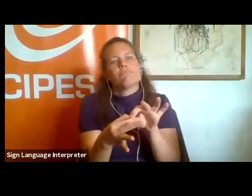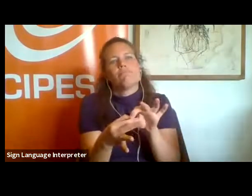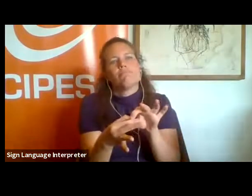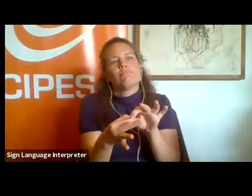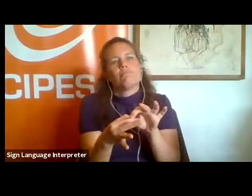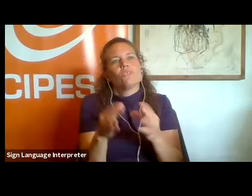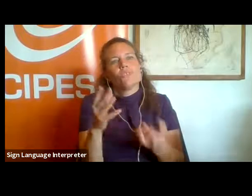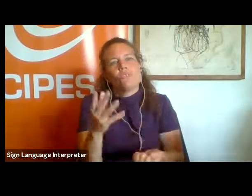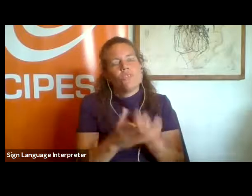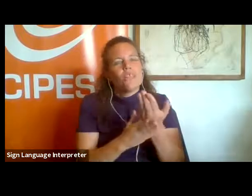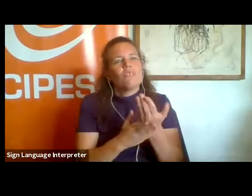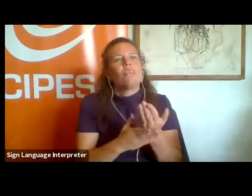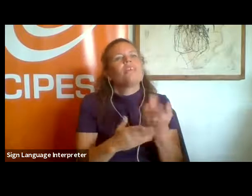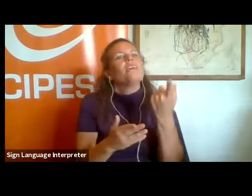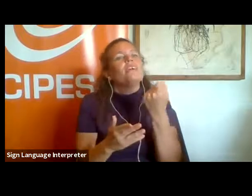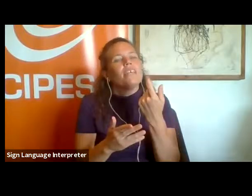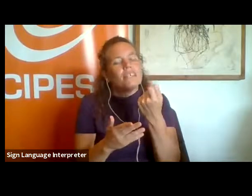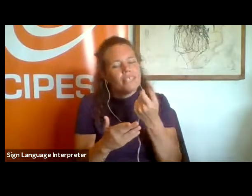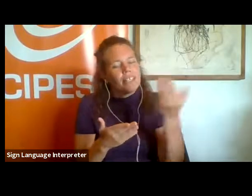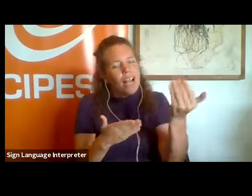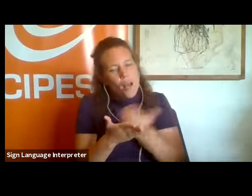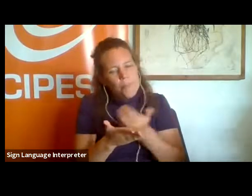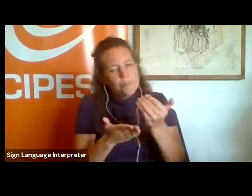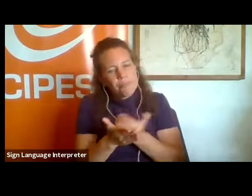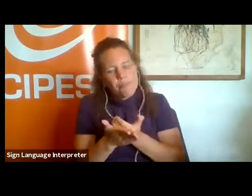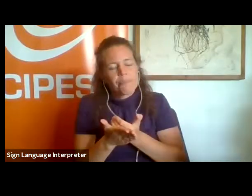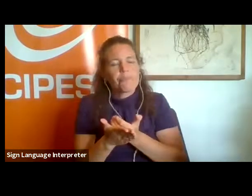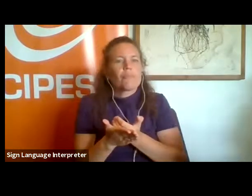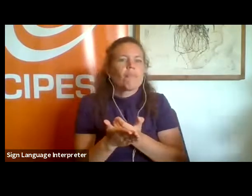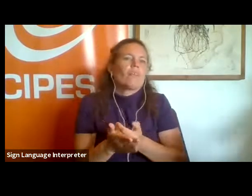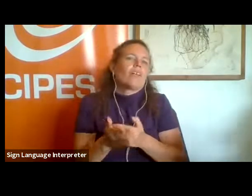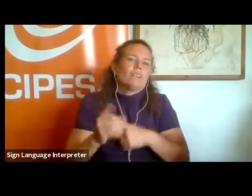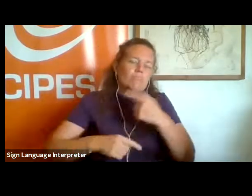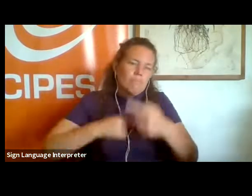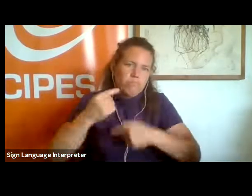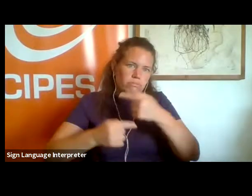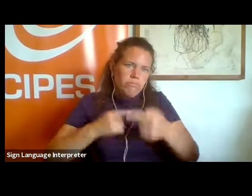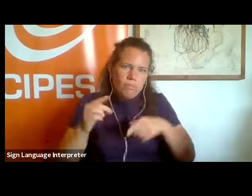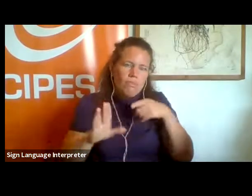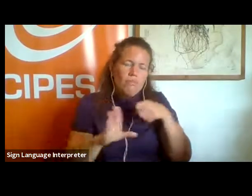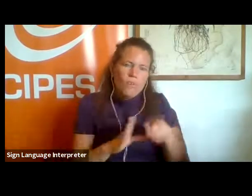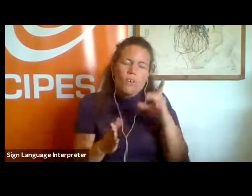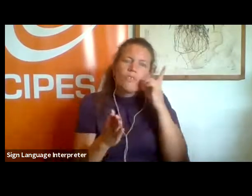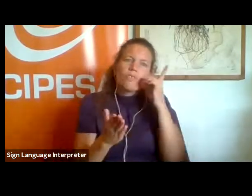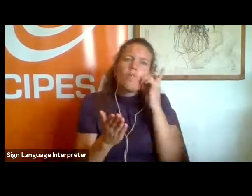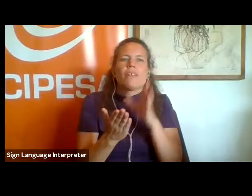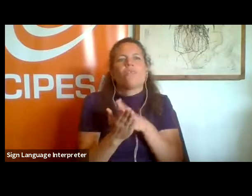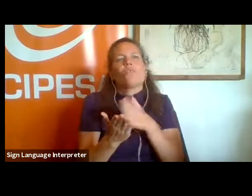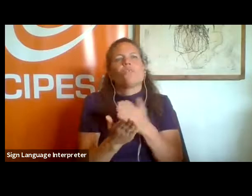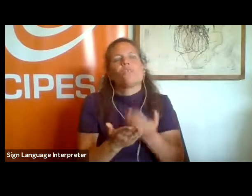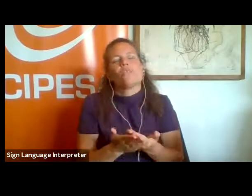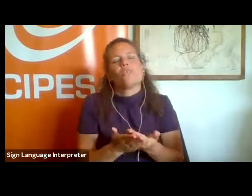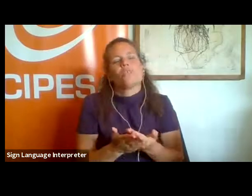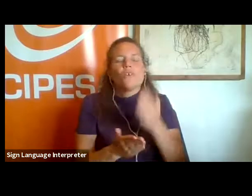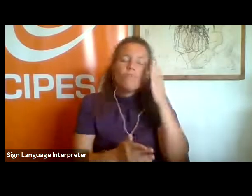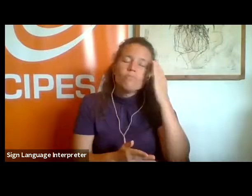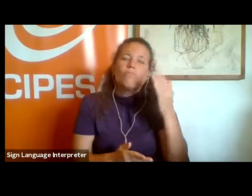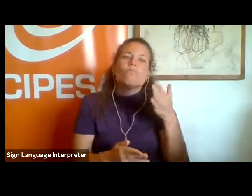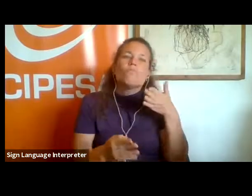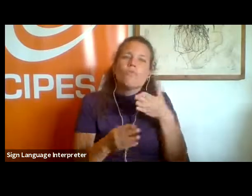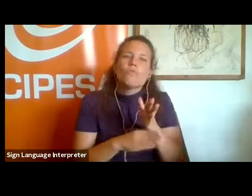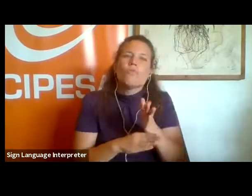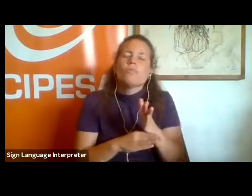generate income and revenue and develop themselves further. So I think obviously digital infrastructure